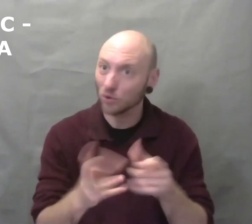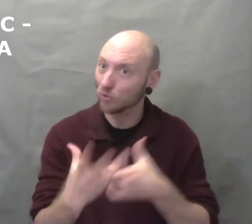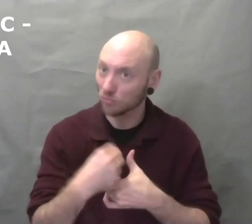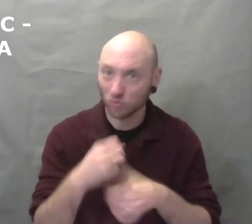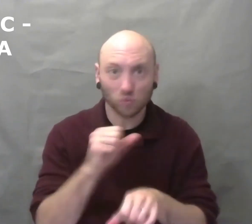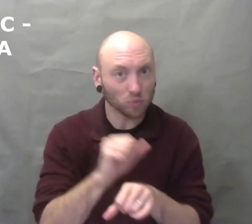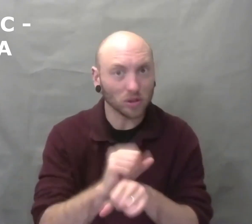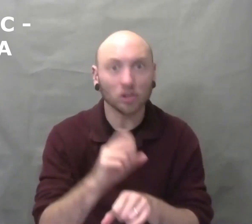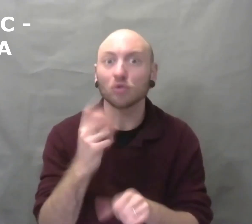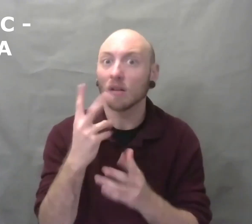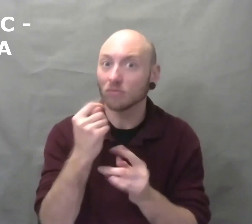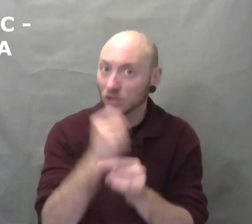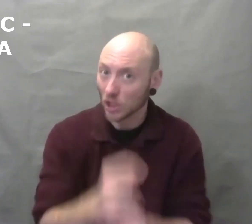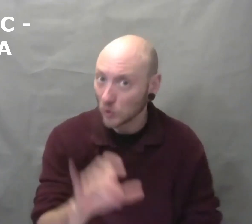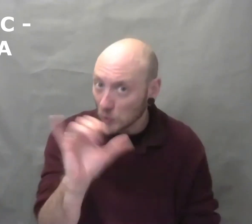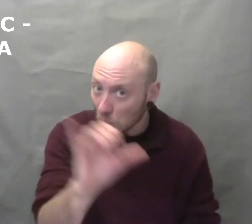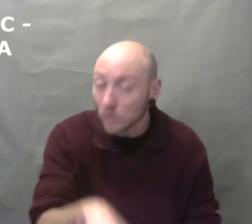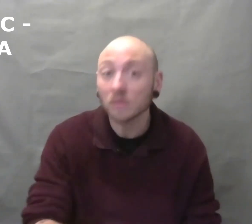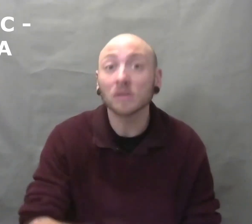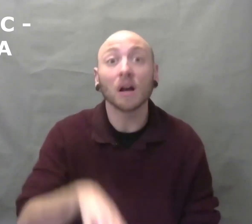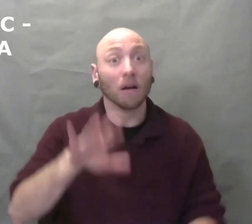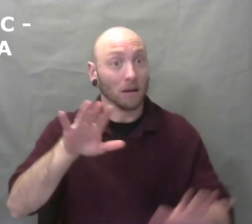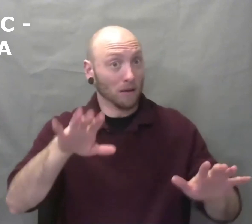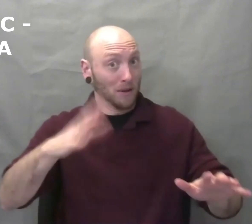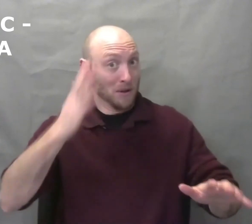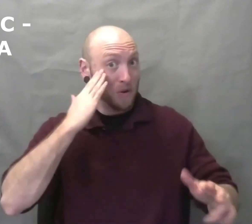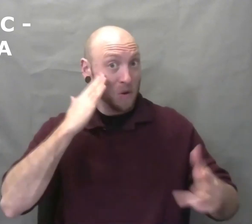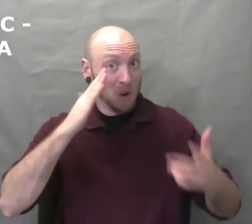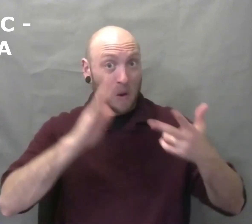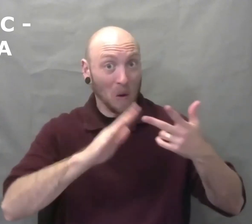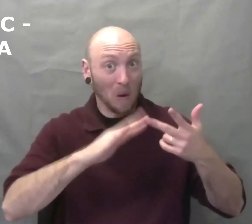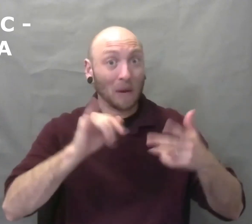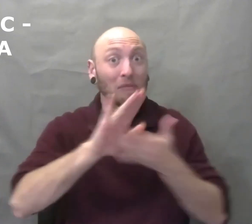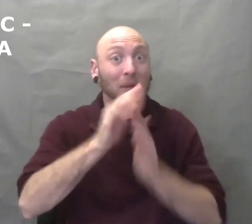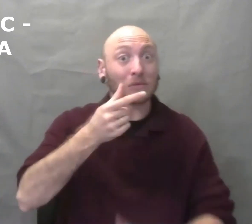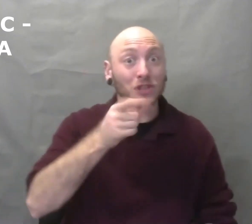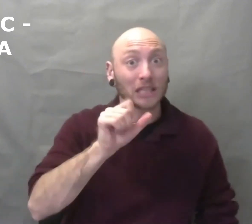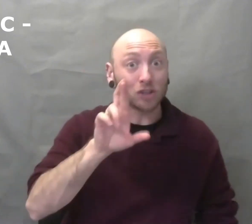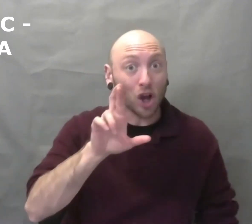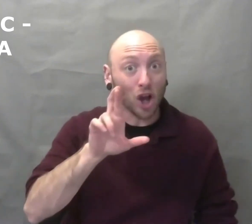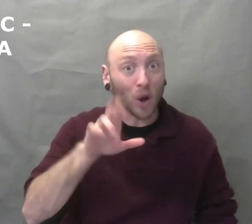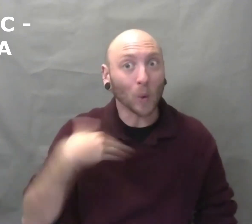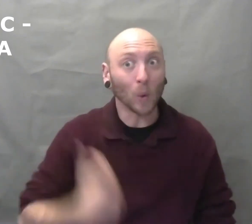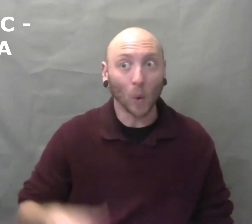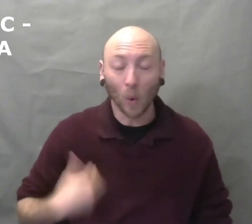then if you brave enough to venture into the GSR role in your district, there's another 12 to learn, which are a little